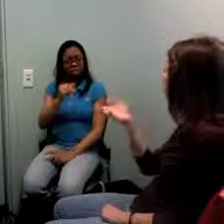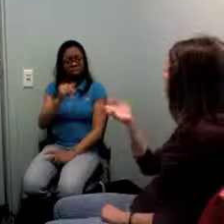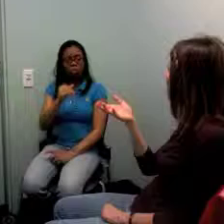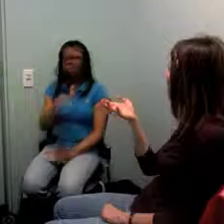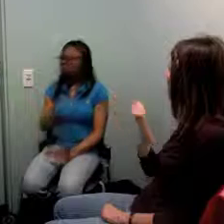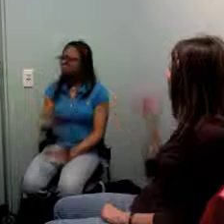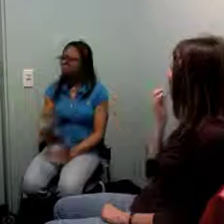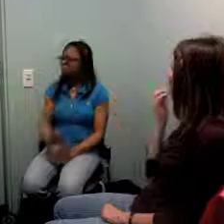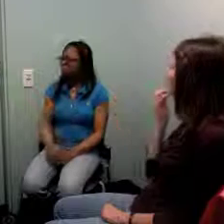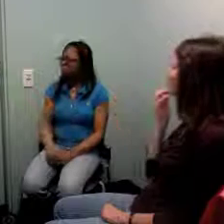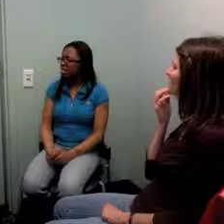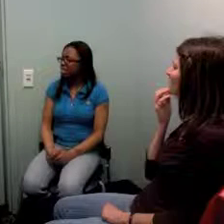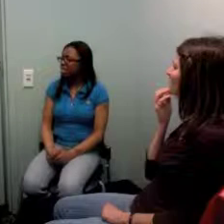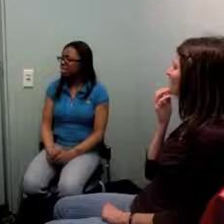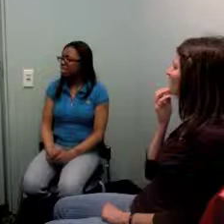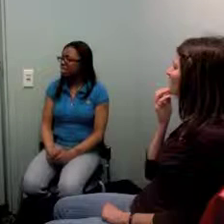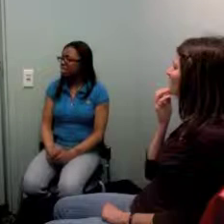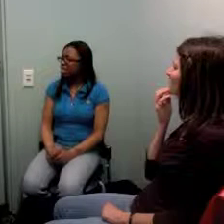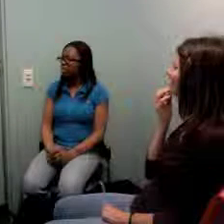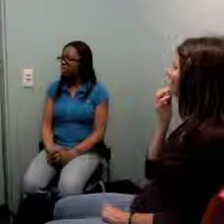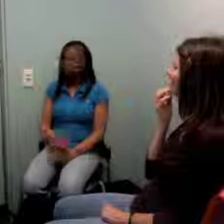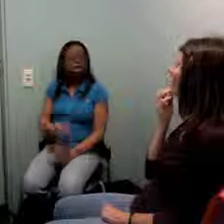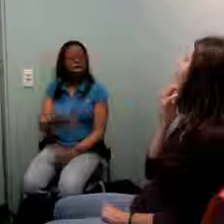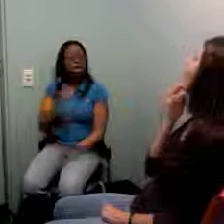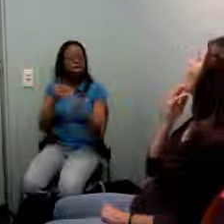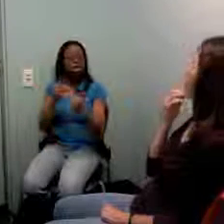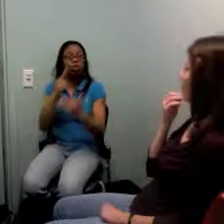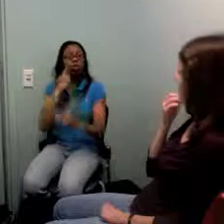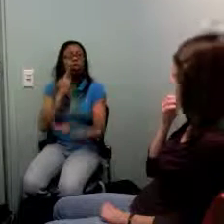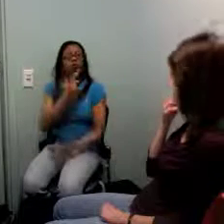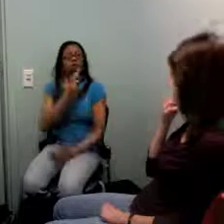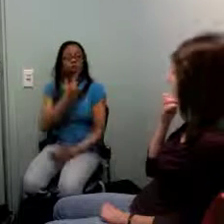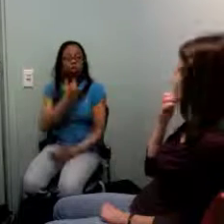What is Gibbons? Oh, Jack, the restaurant, north of the restaurant.